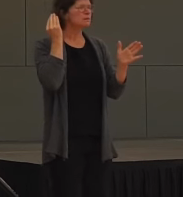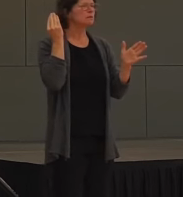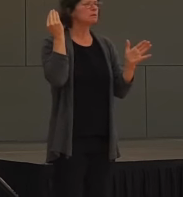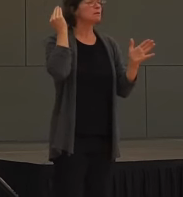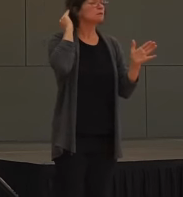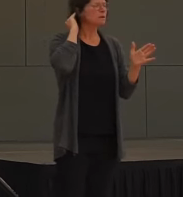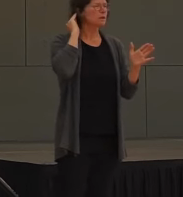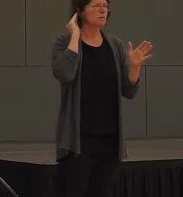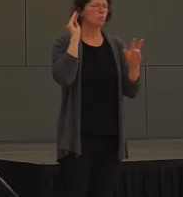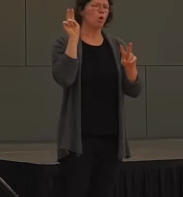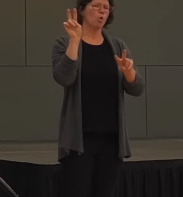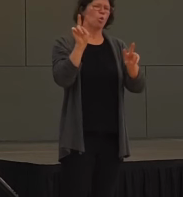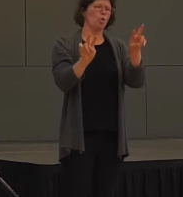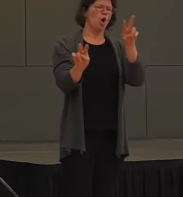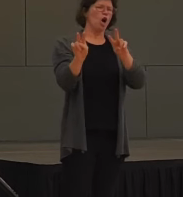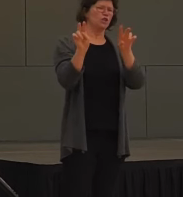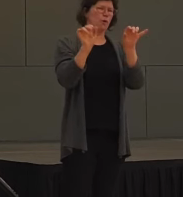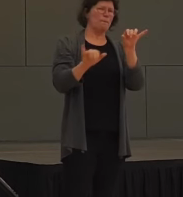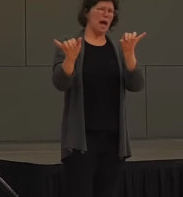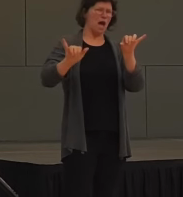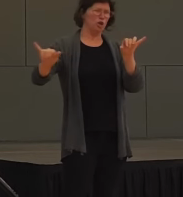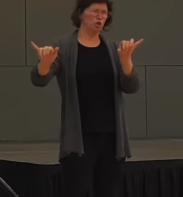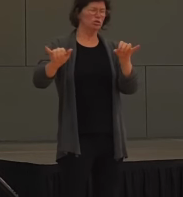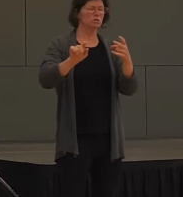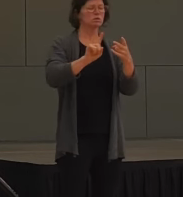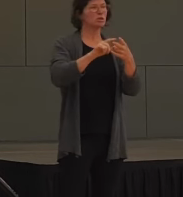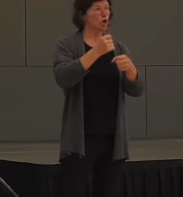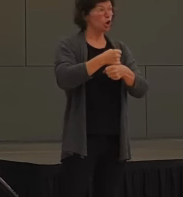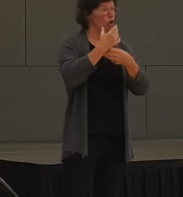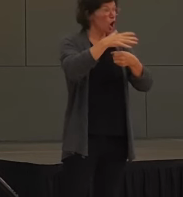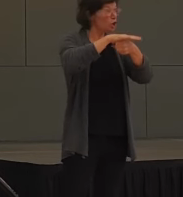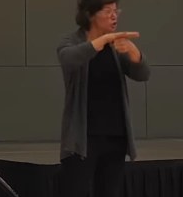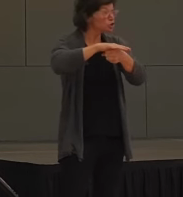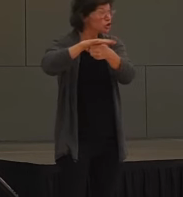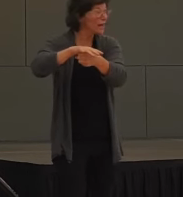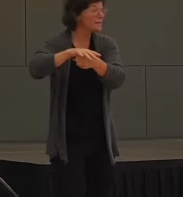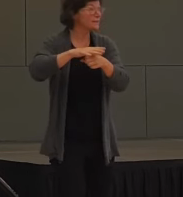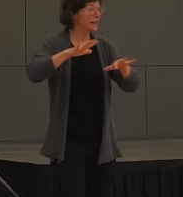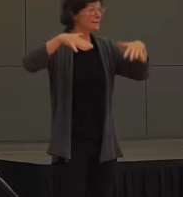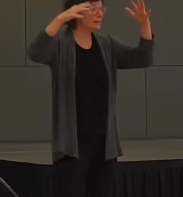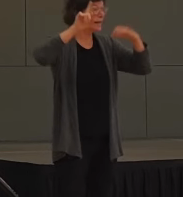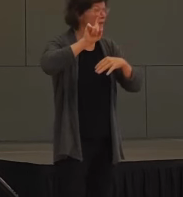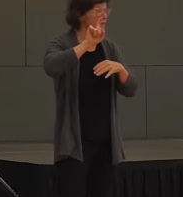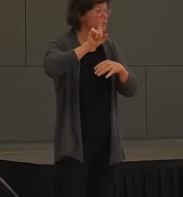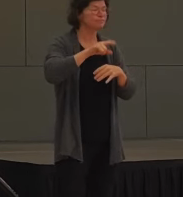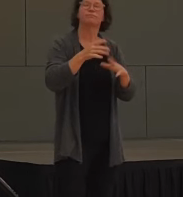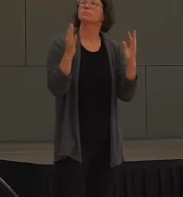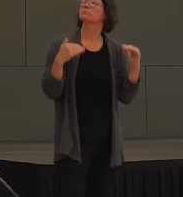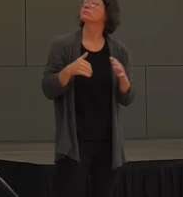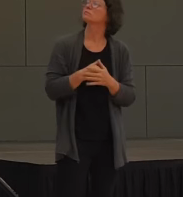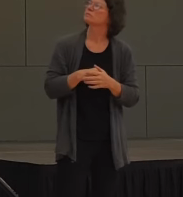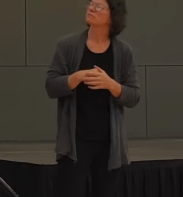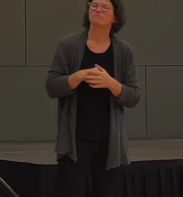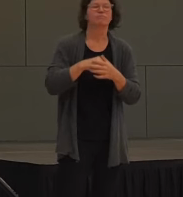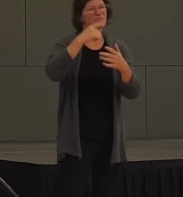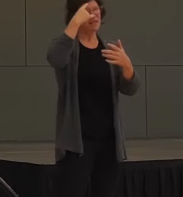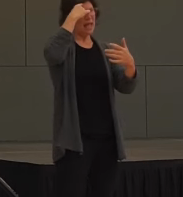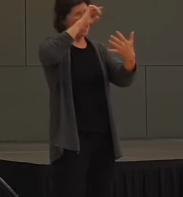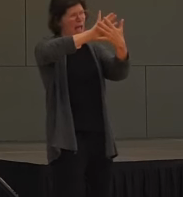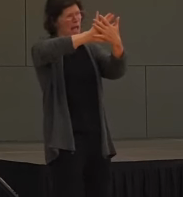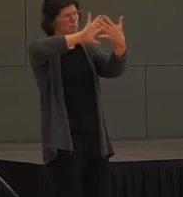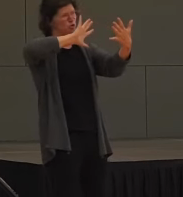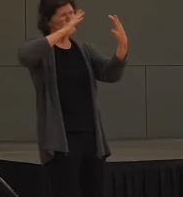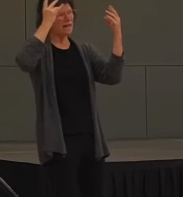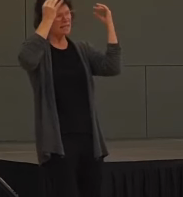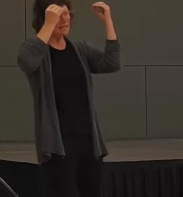watch for patterns. How much stress or anxiety does it cause? Abstract thinking is anything that requires 2